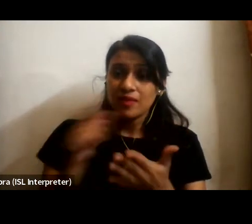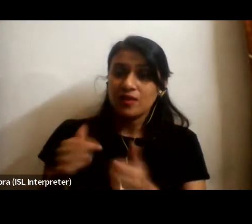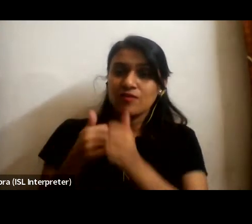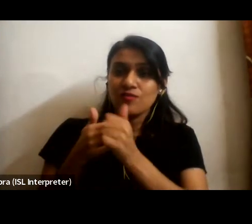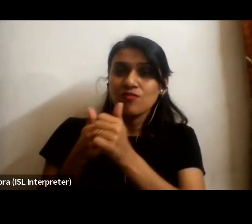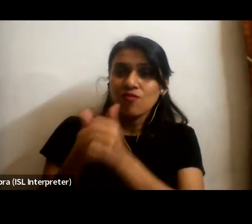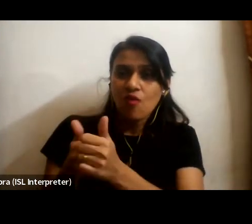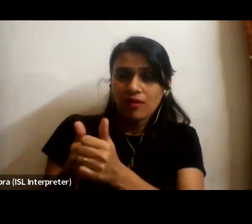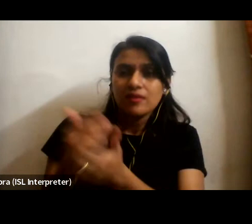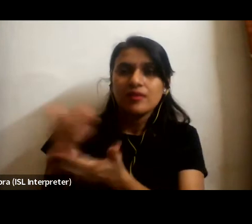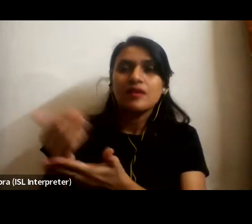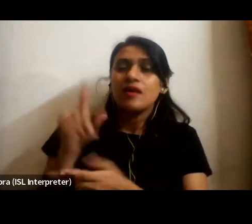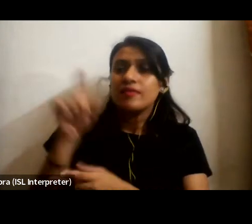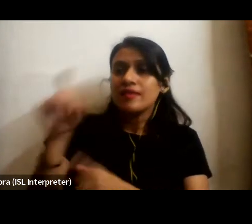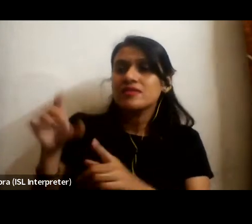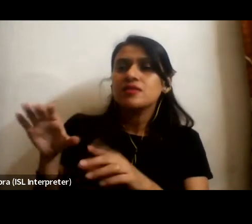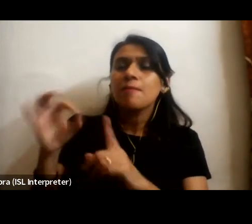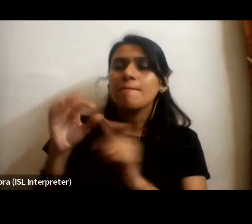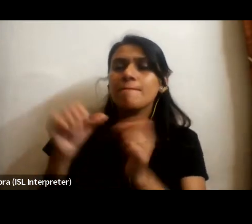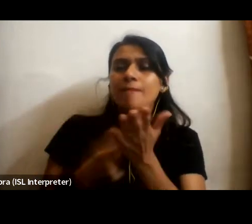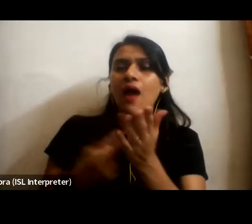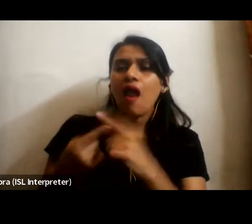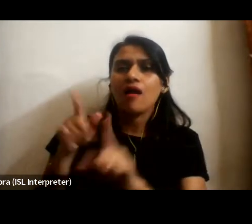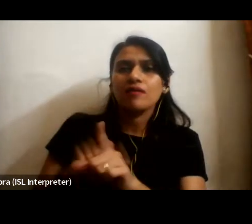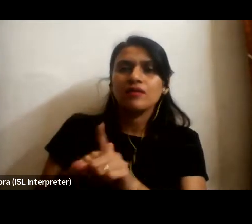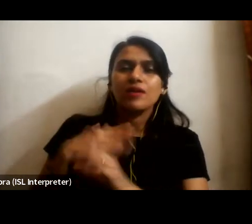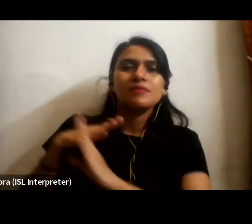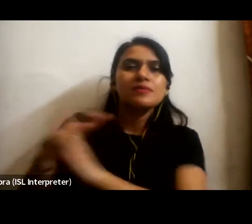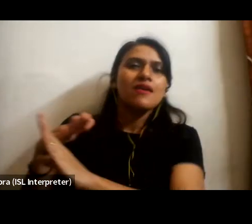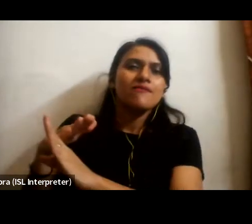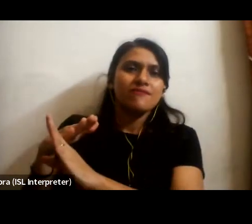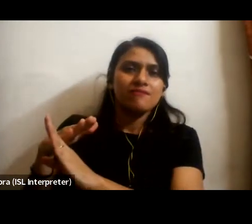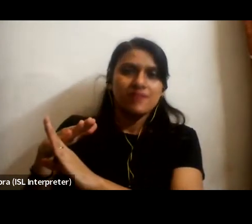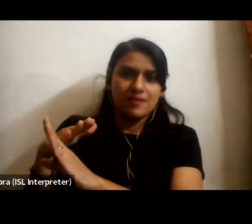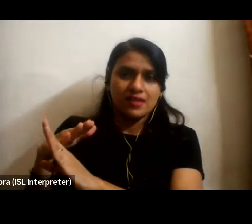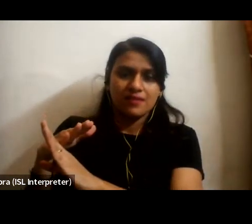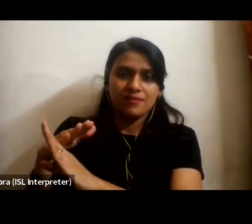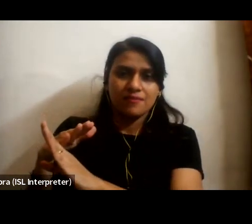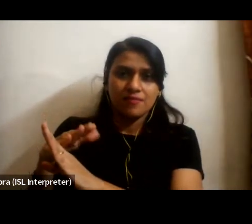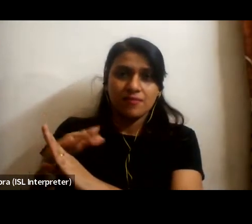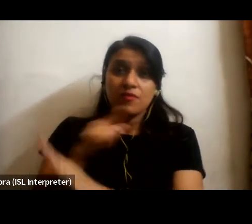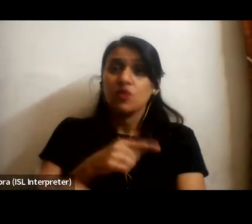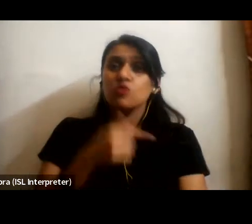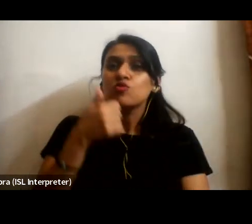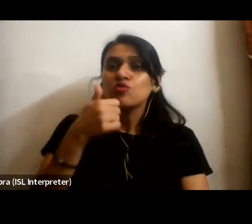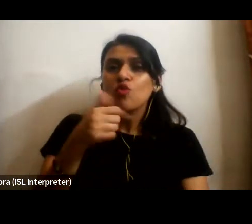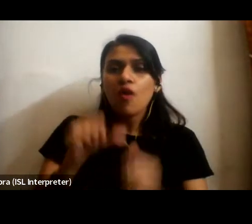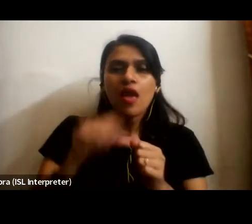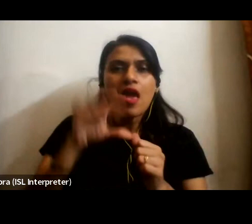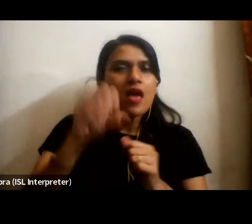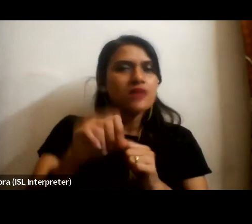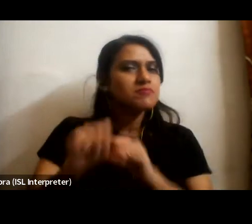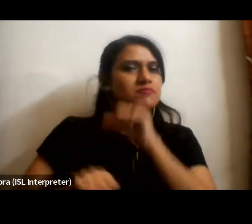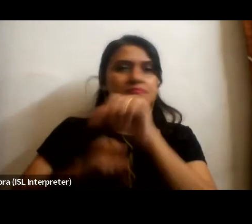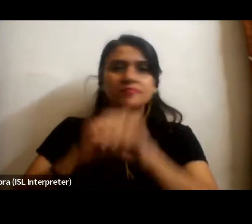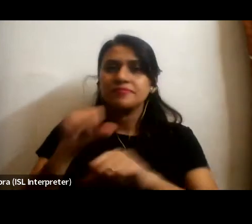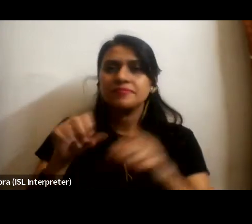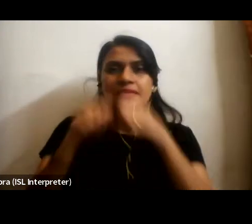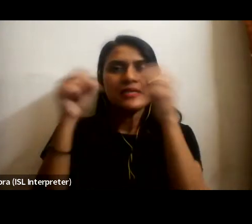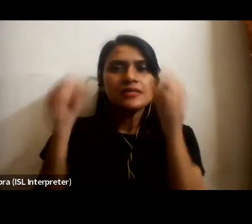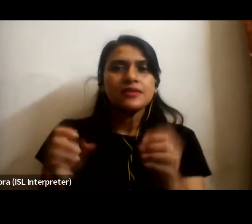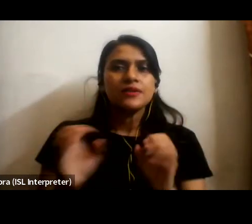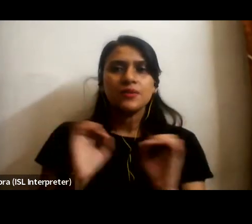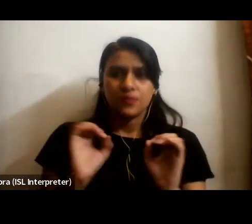these parties from it. And that does not make for a good, accessible system if we think about the Supreme Court as